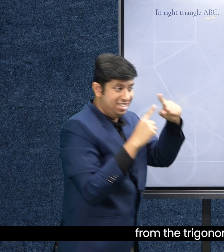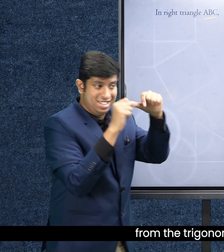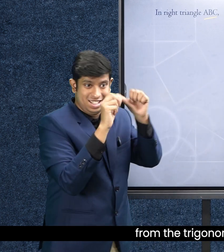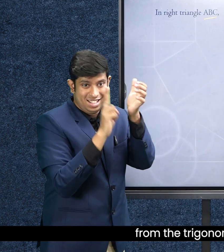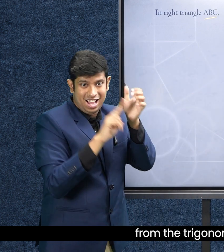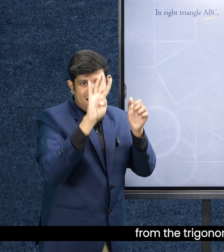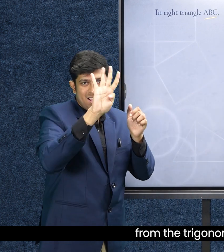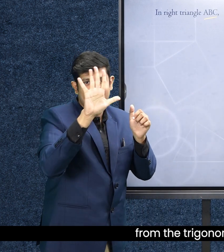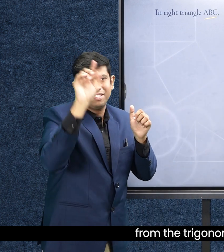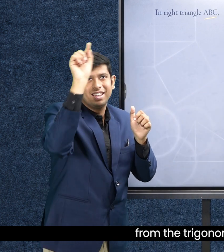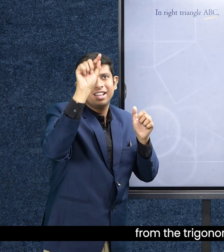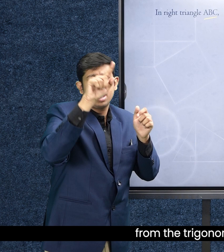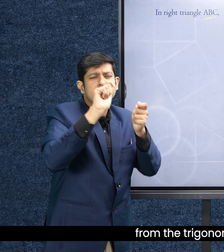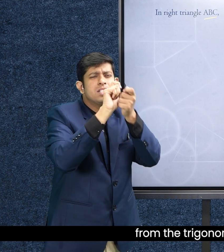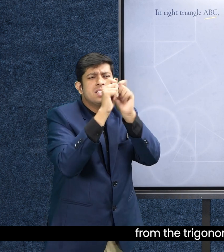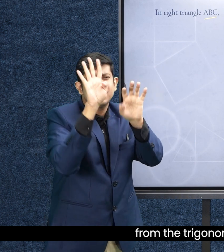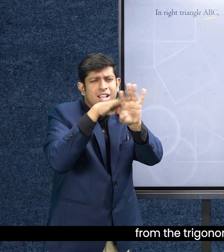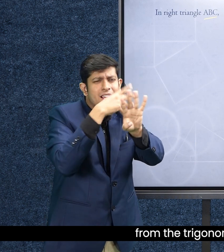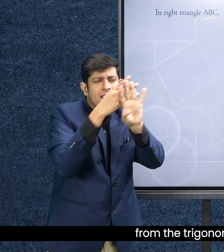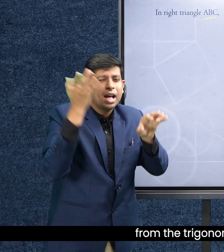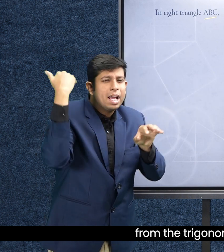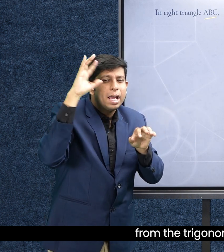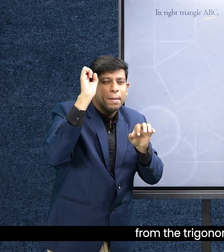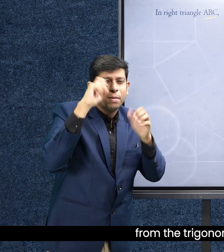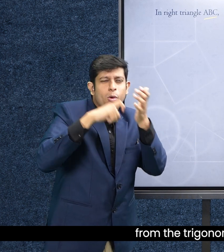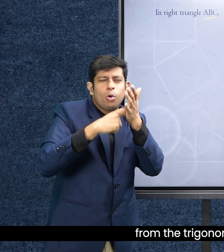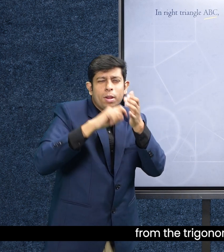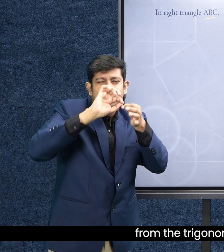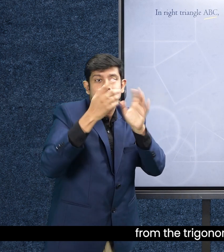From the trigonometric table, tan 45 degrees is equal to 1.